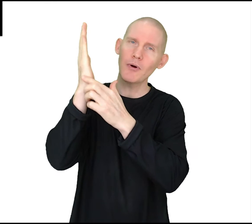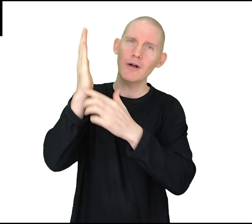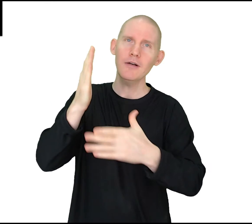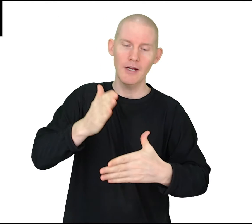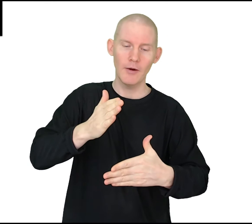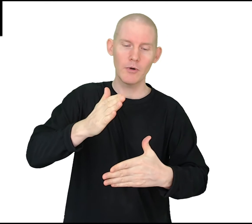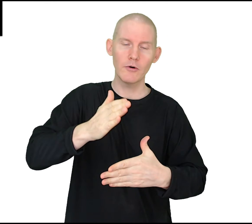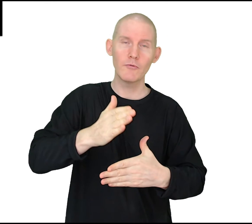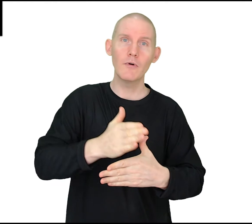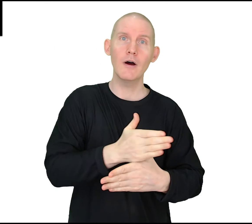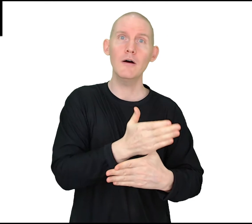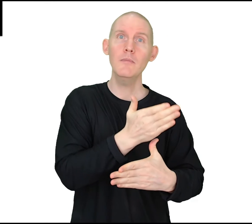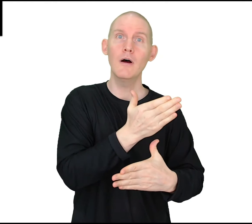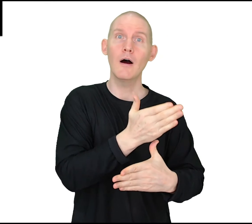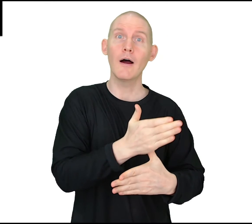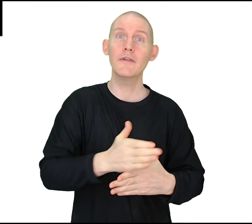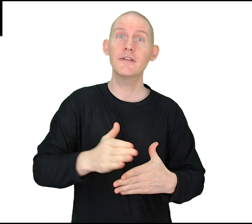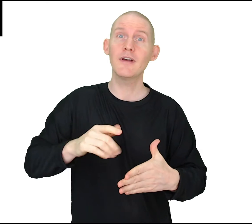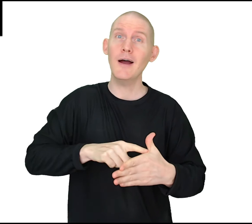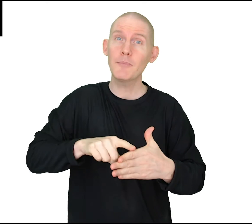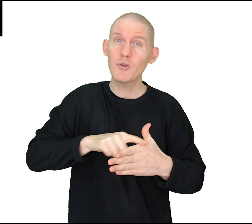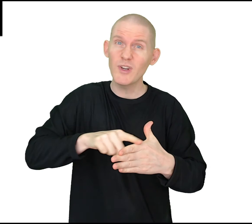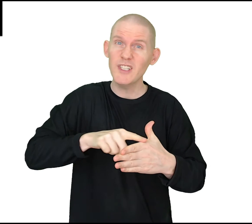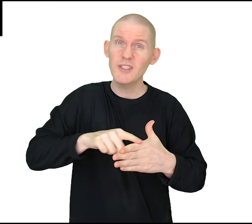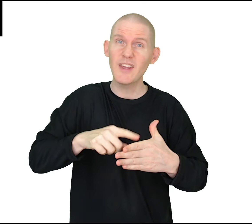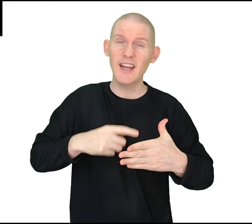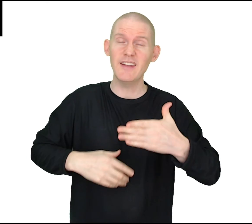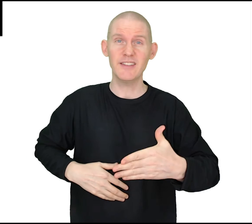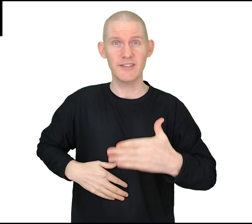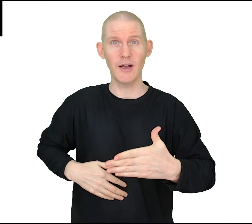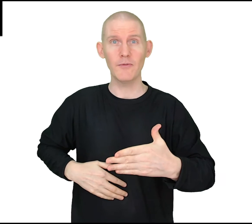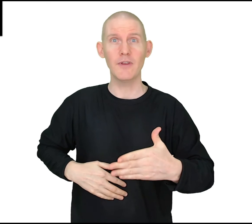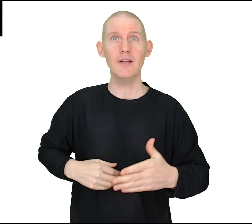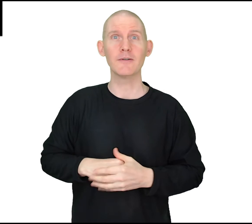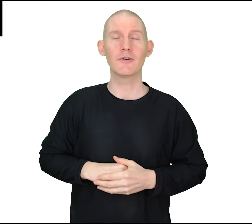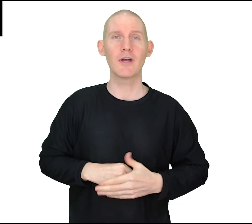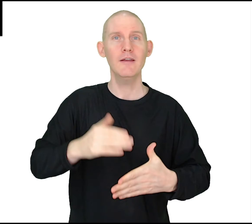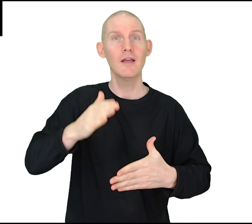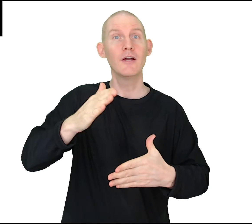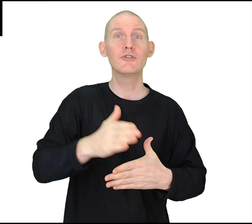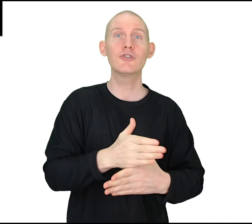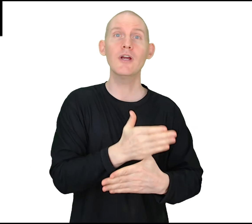part, and we're going to rub on the top, the ridge of the hand that's down there. Okay, share.